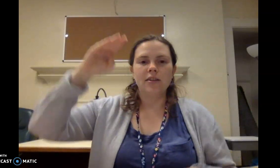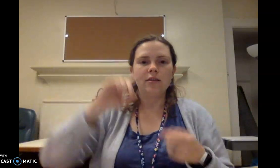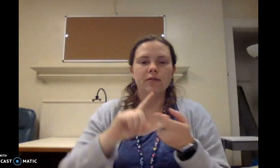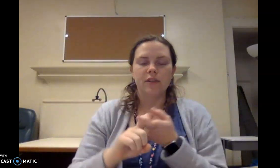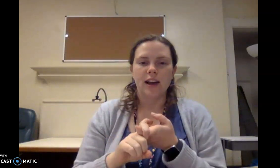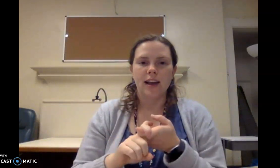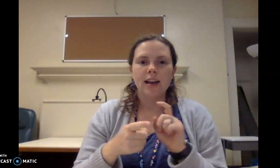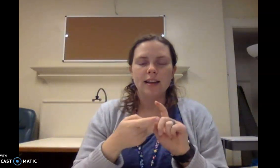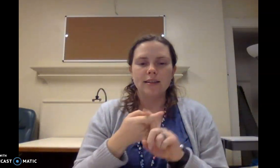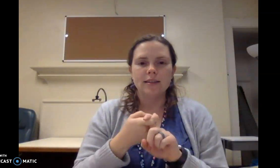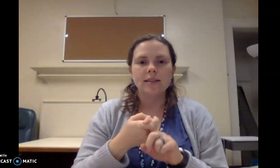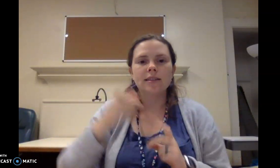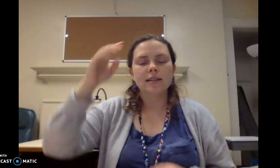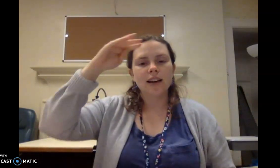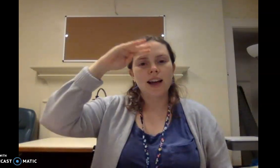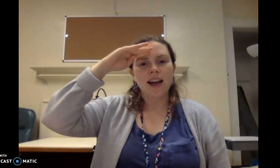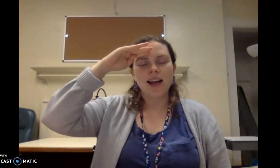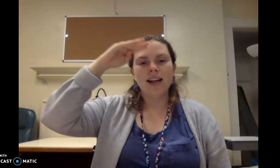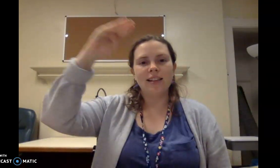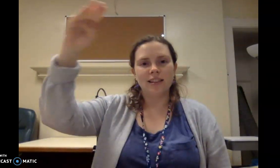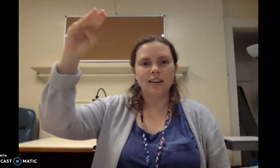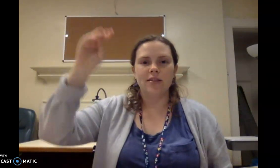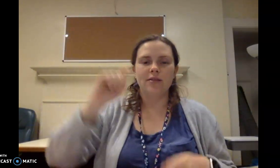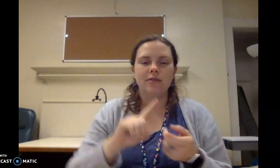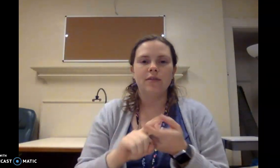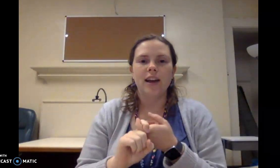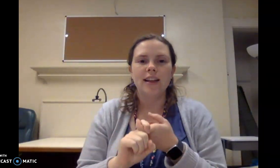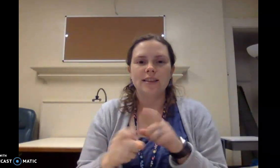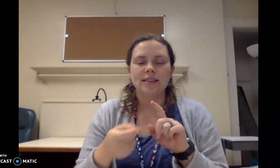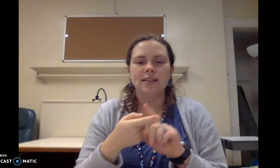Hello, friends. Hello, friends.